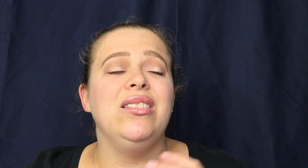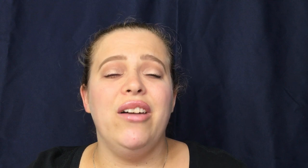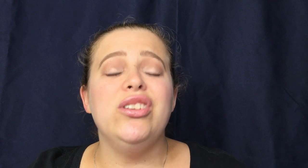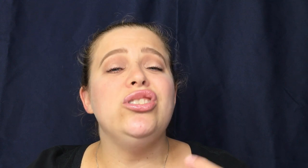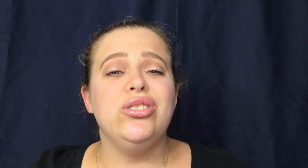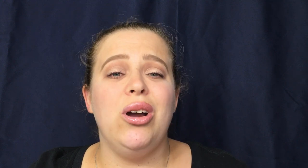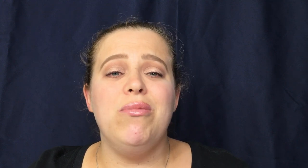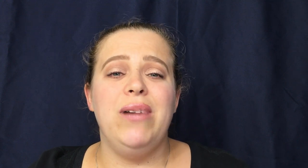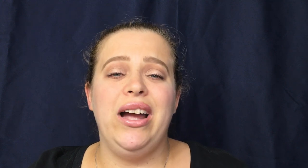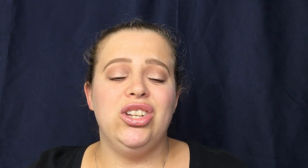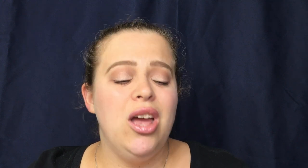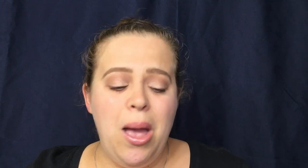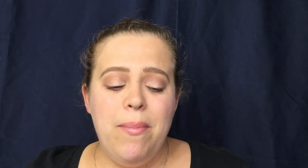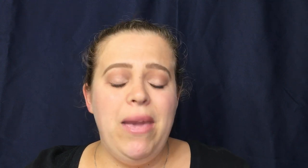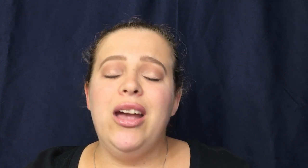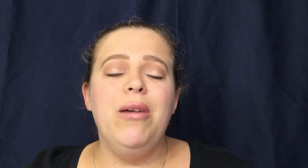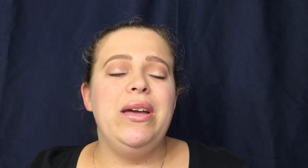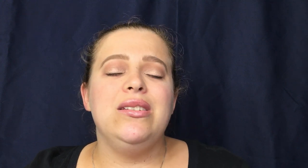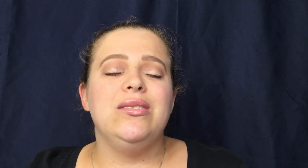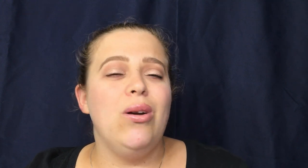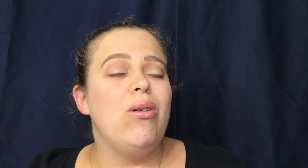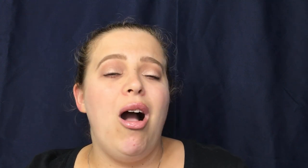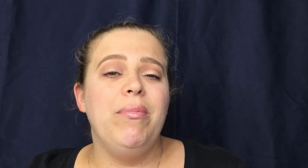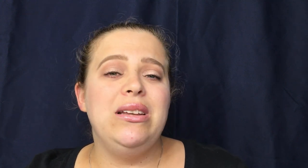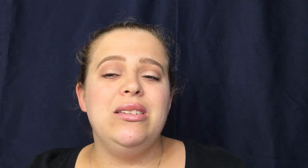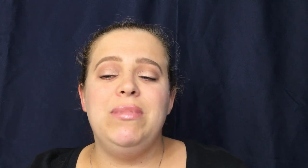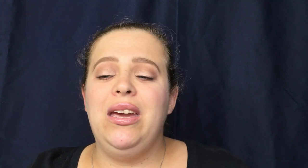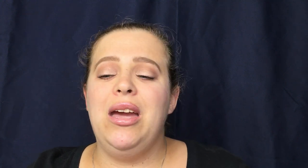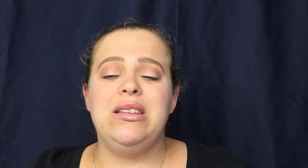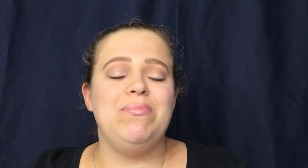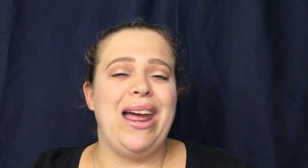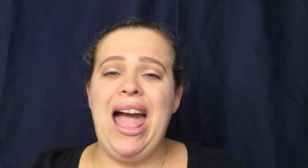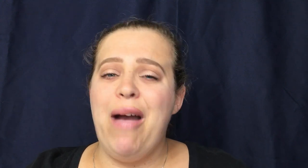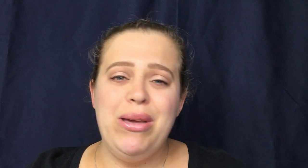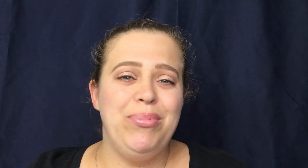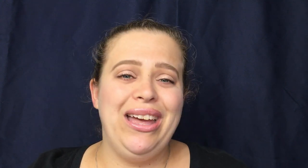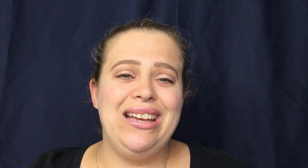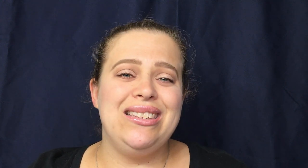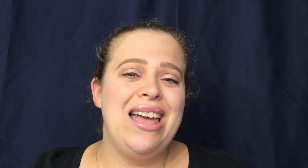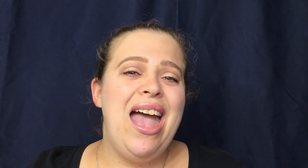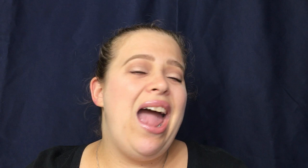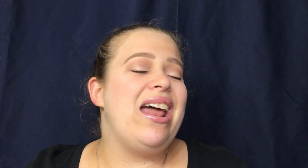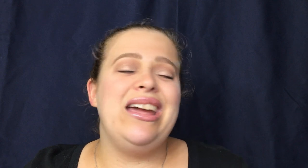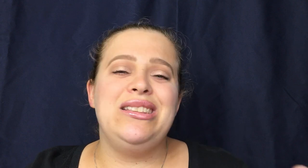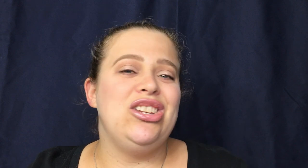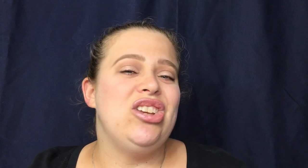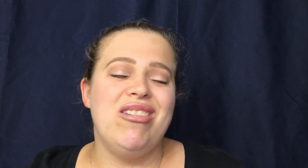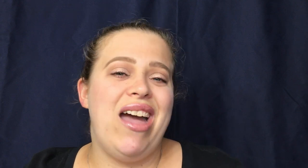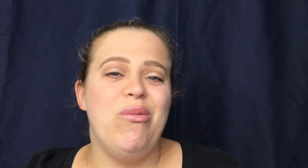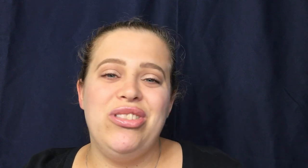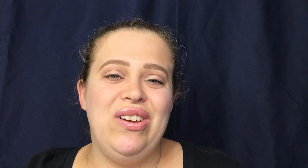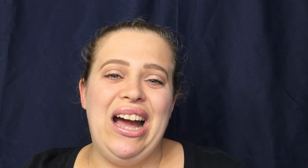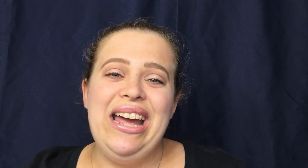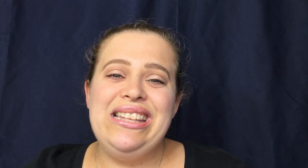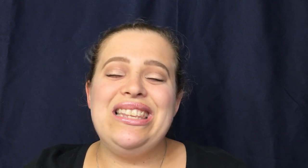love so much. Makeup is so calming to me. It's my happy place, and I get to share that with you guys.